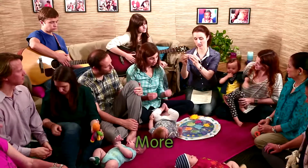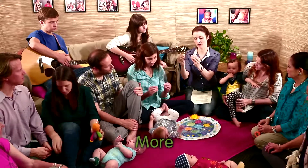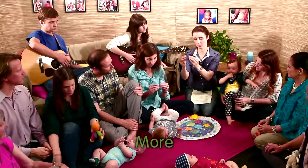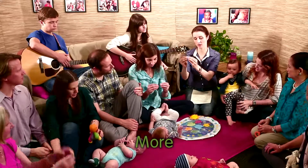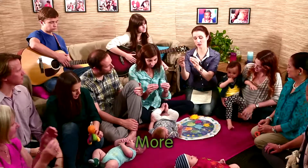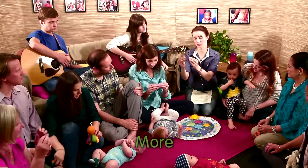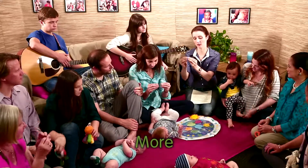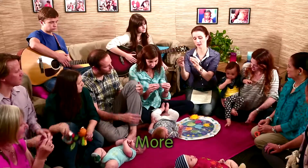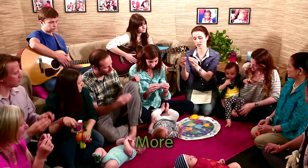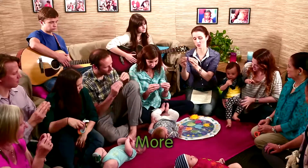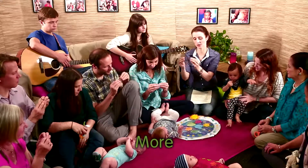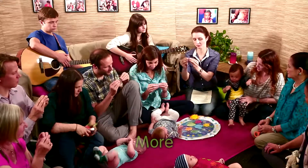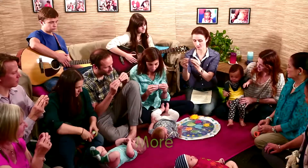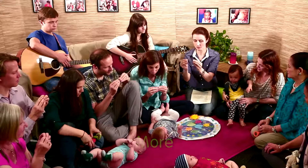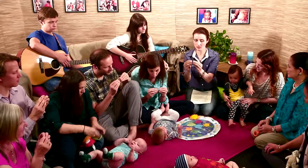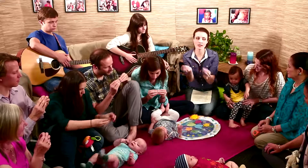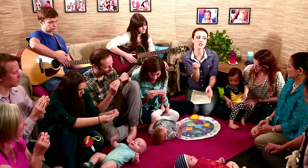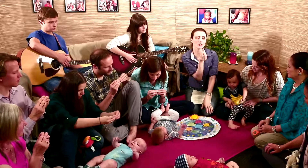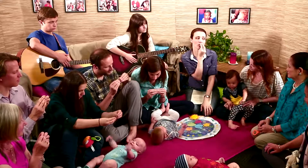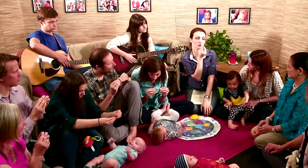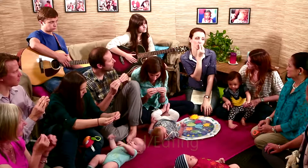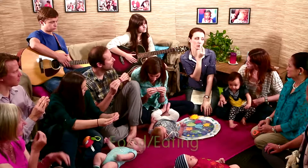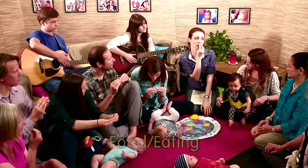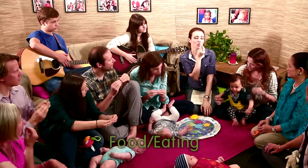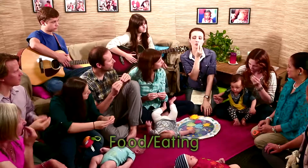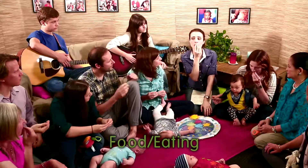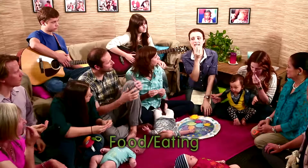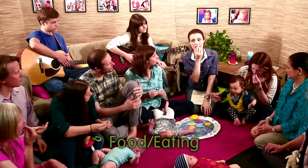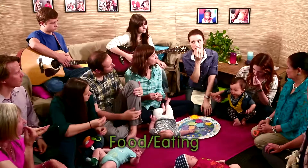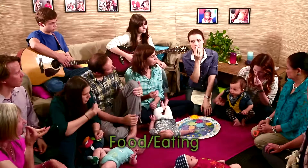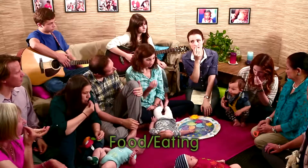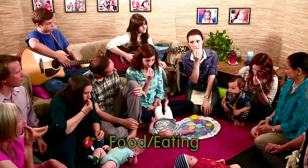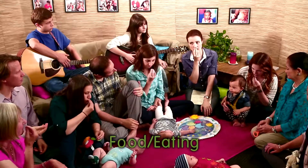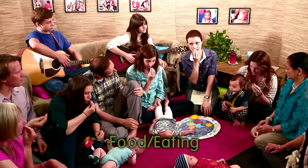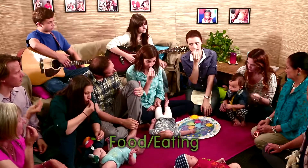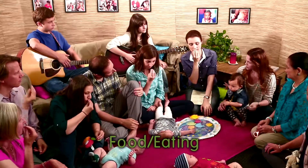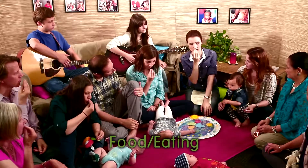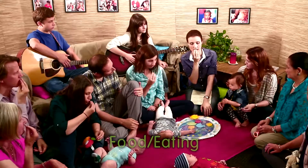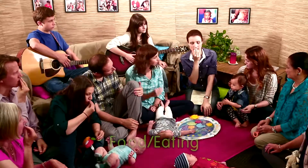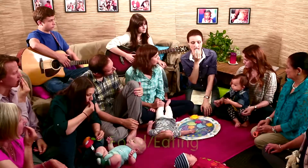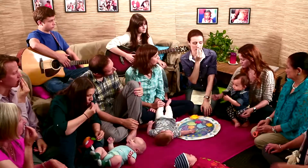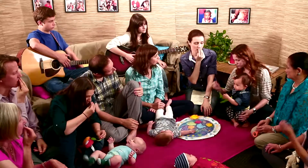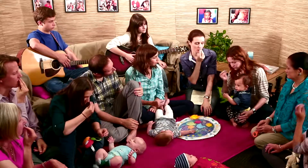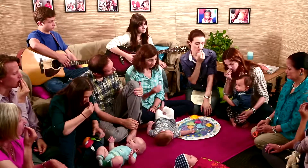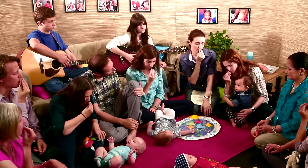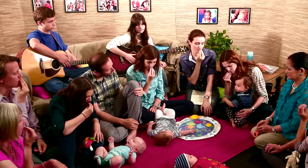right? We already learned that one. That's more. And this is a sign for food. Food and eating is the same sign. More